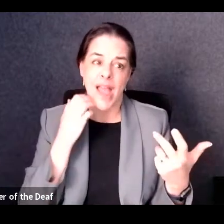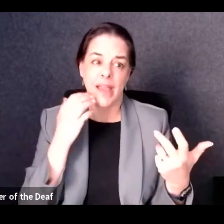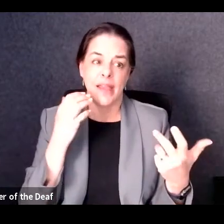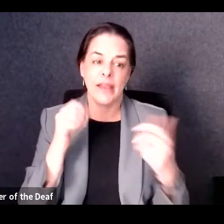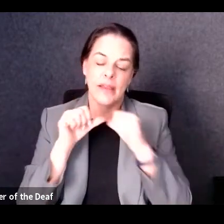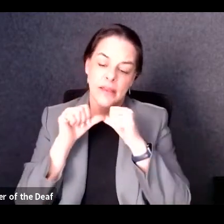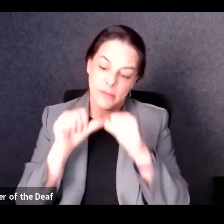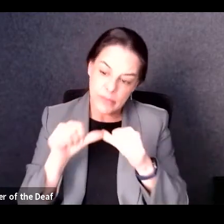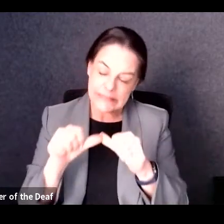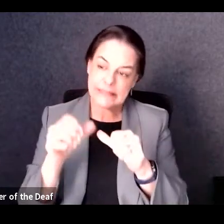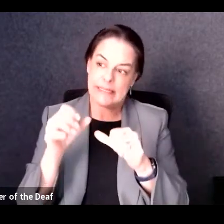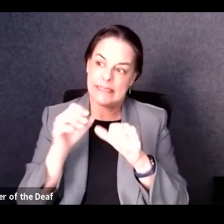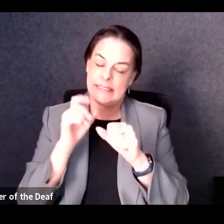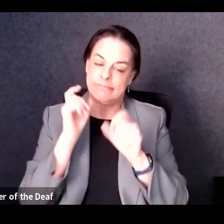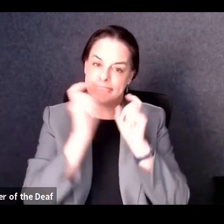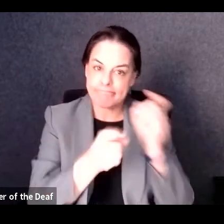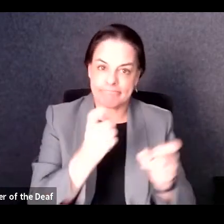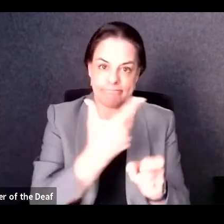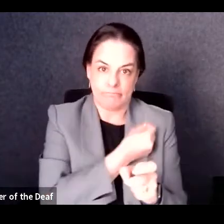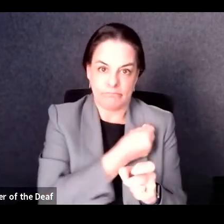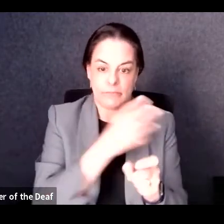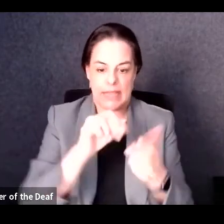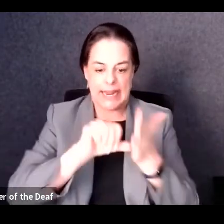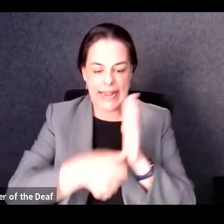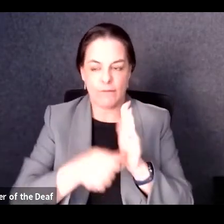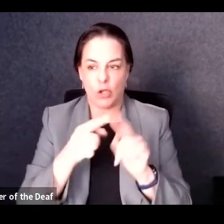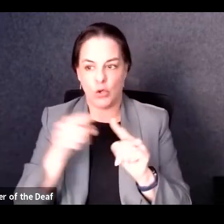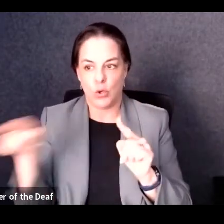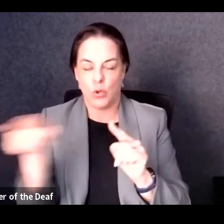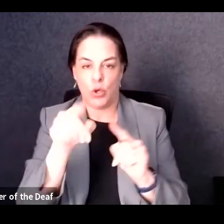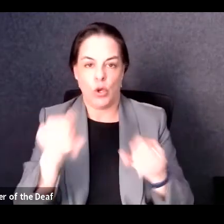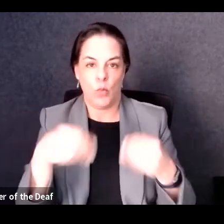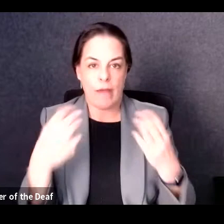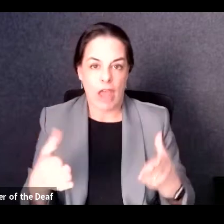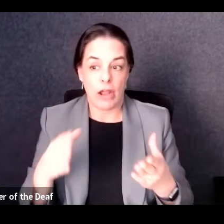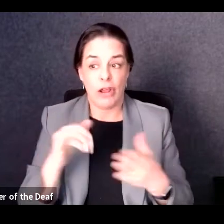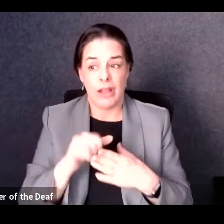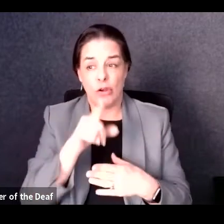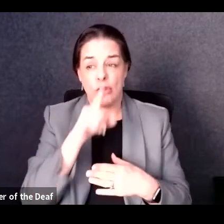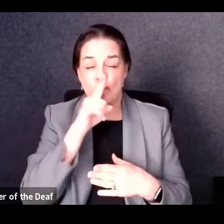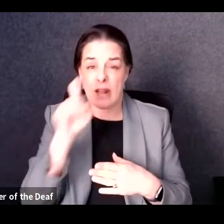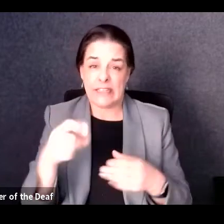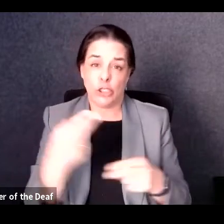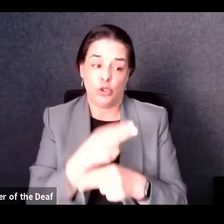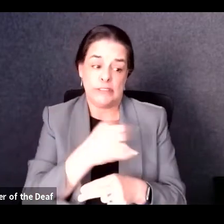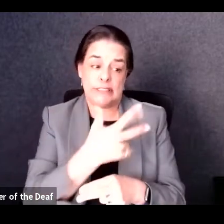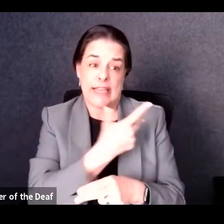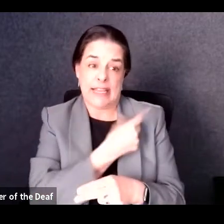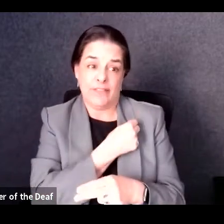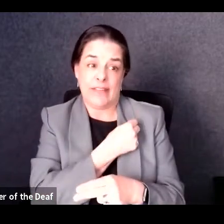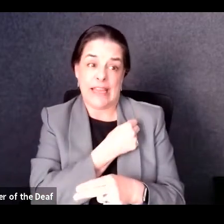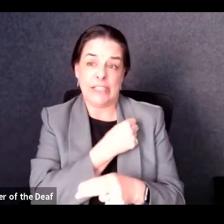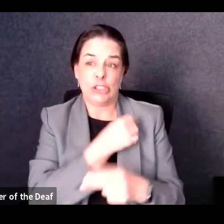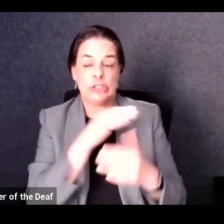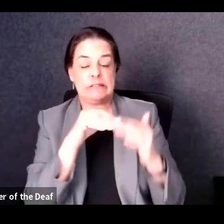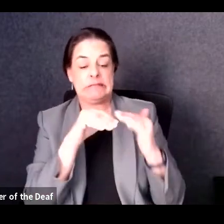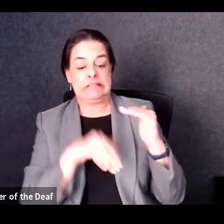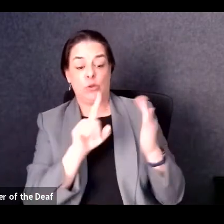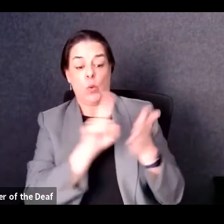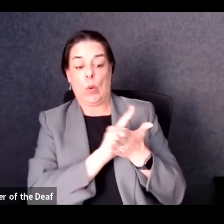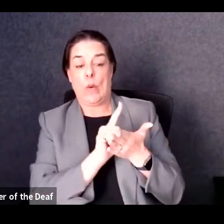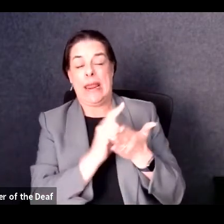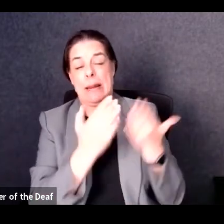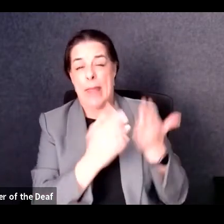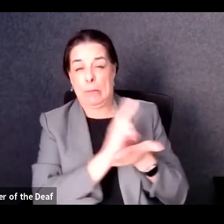persistently getting the vaccine out there, emphasizing to the providers in our community that they really need to use the vaccine within about a week or